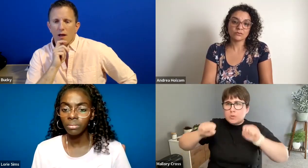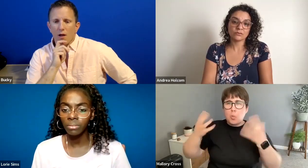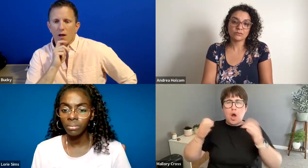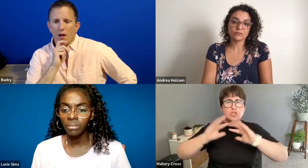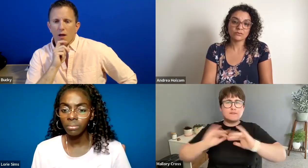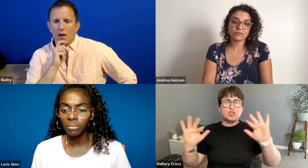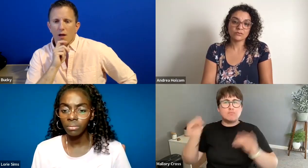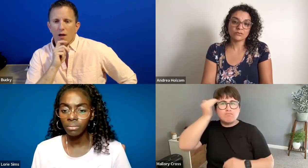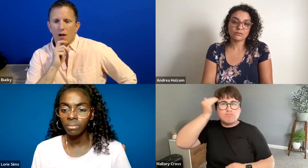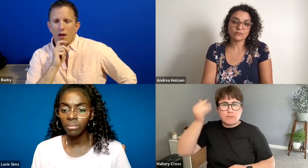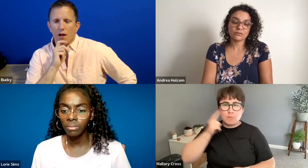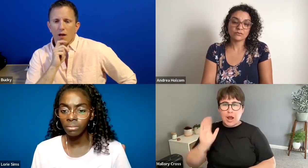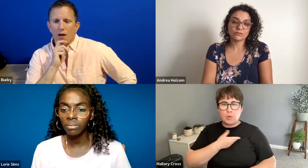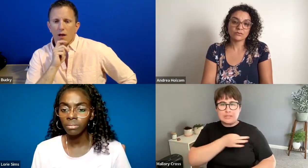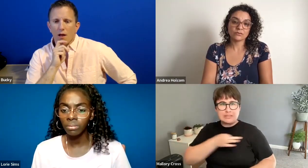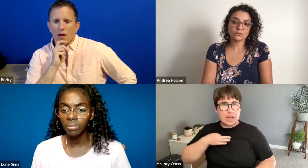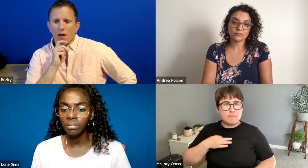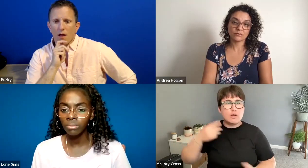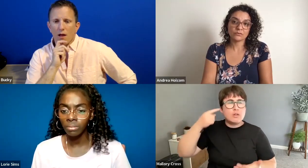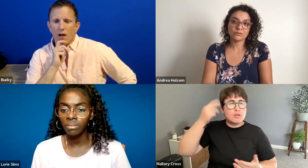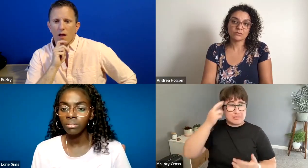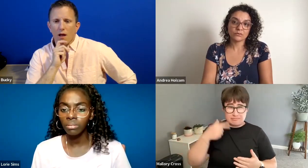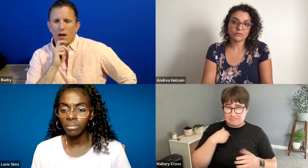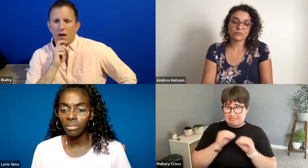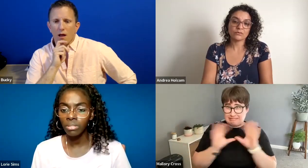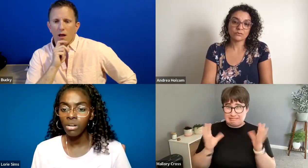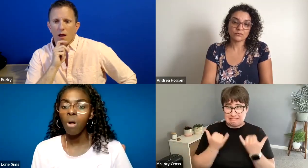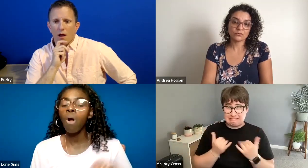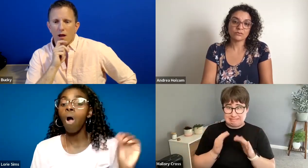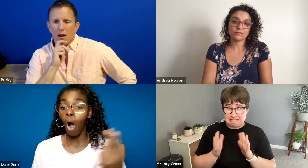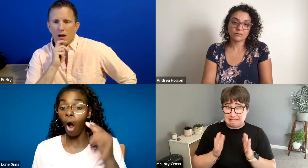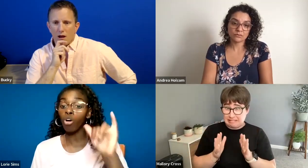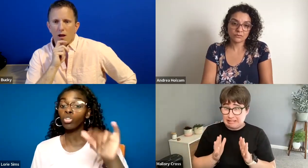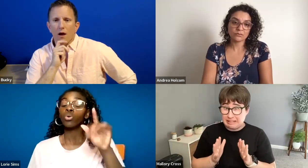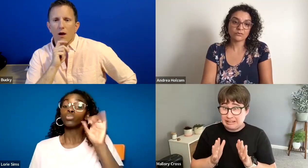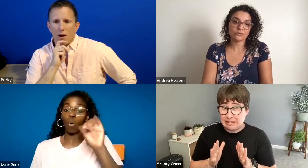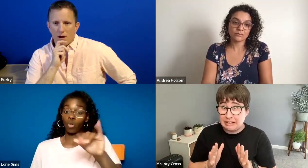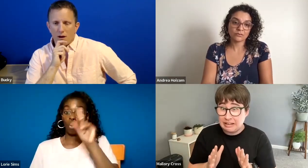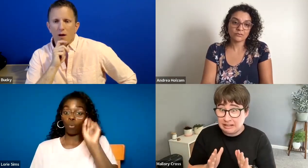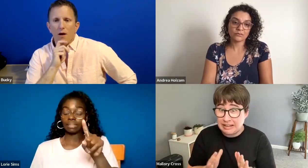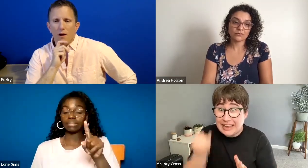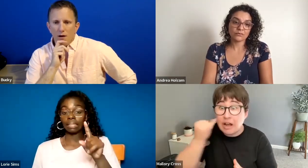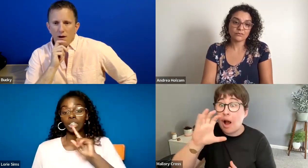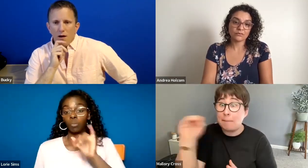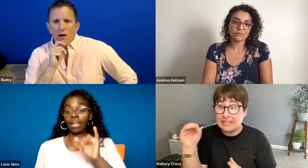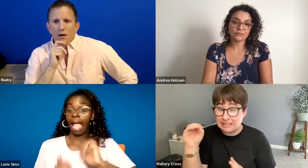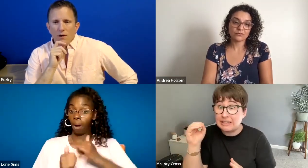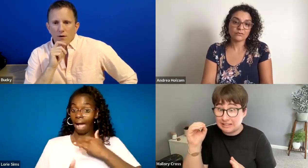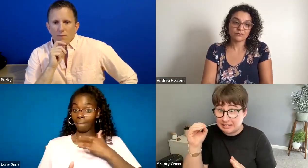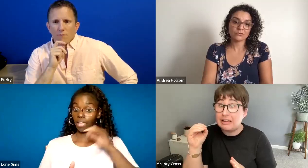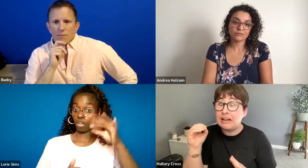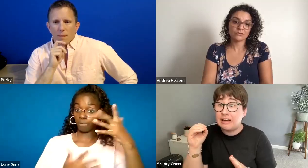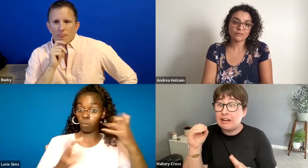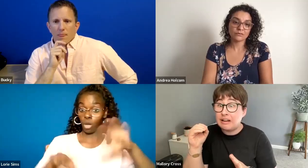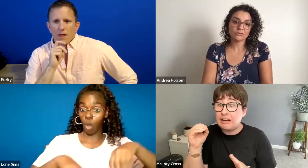they were hosting an internal training for our staff about diversity awareness, again, what is the intent? Is that